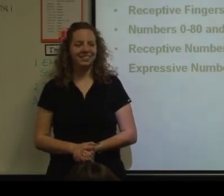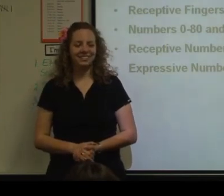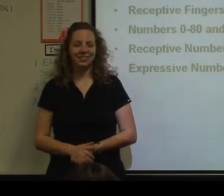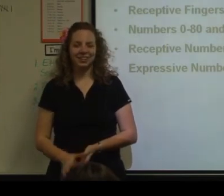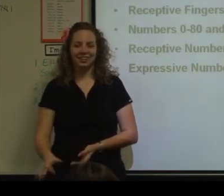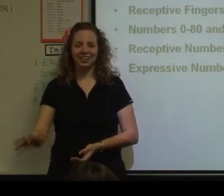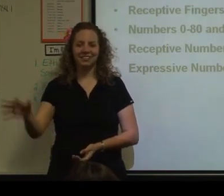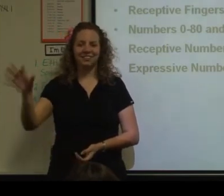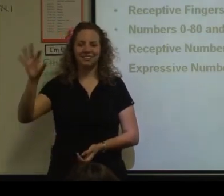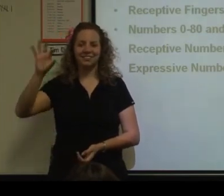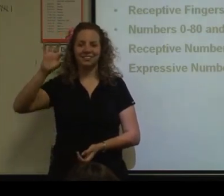Try it again.